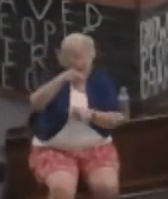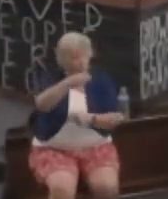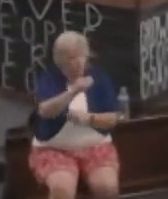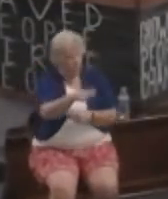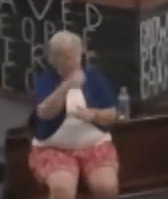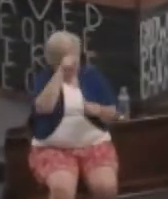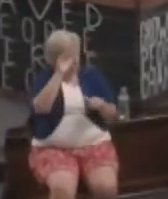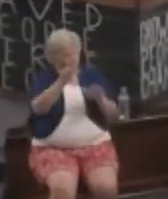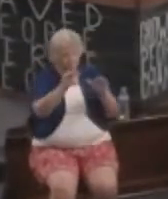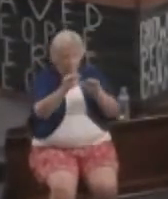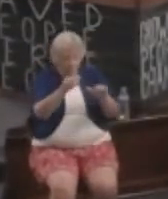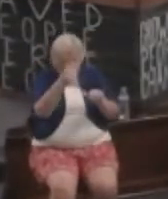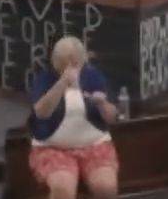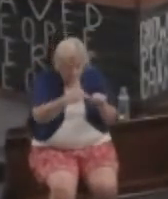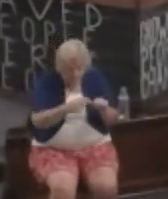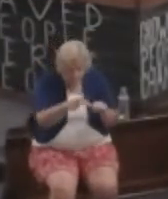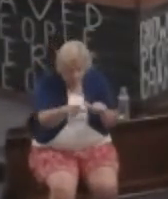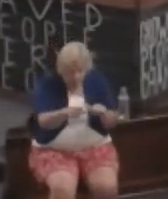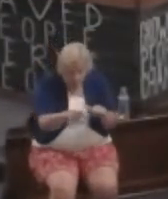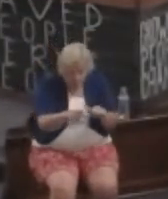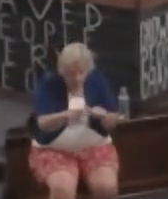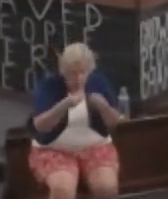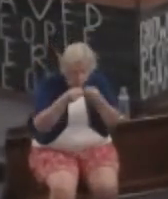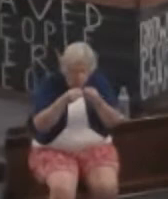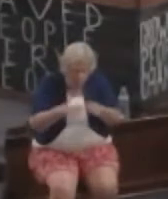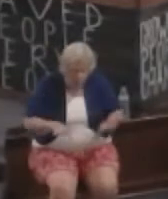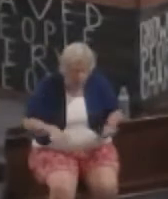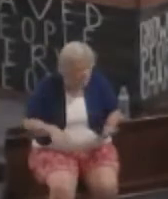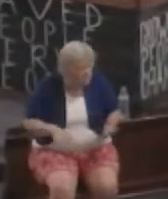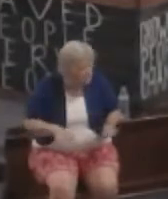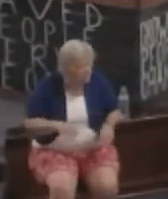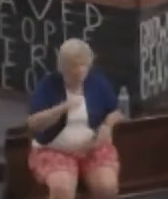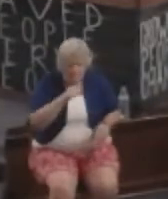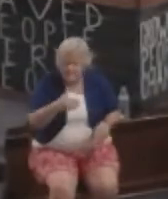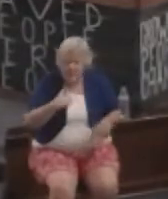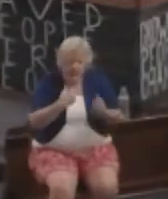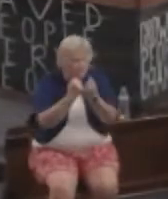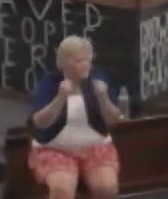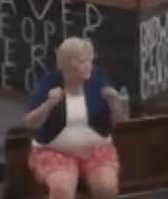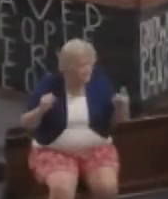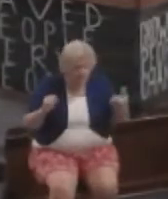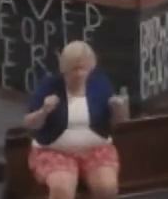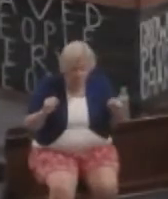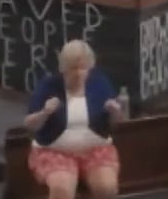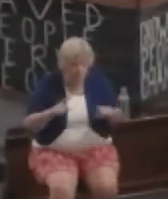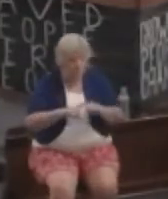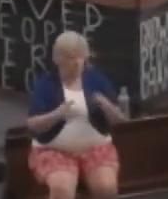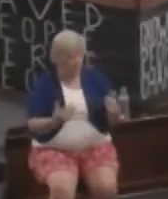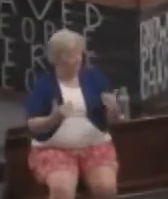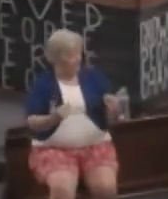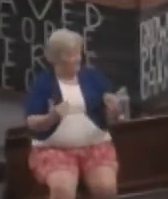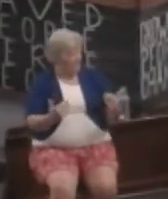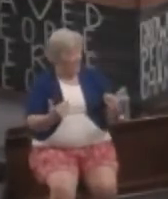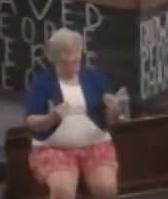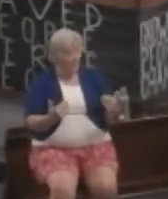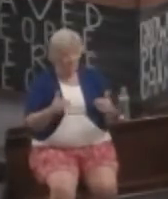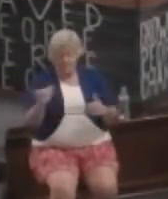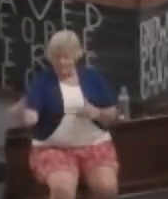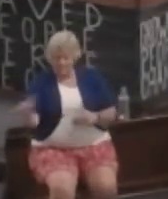that they were lost but are saved, bought by the blood of Jesus Christ, just like us.